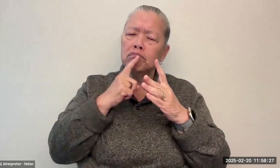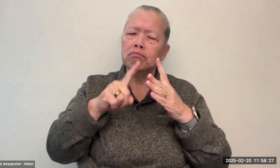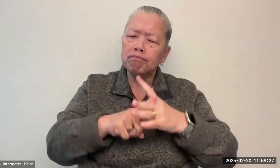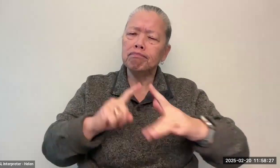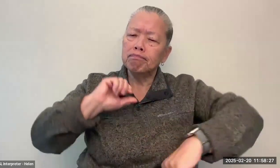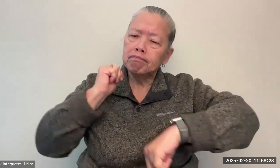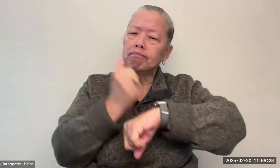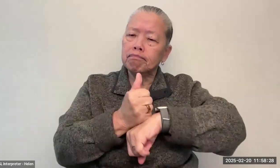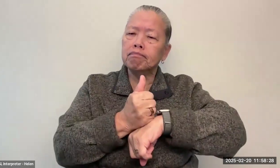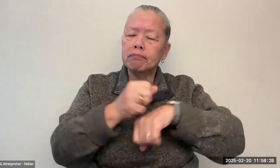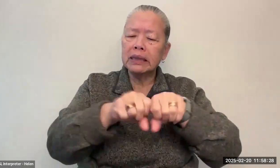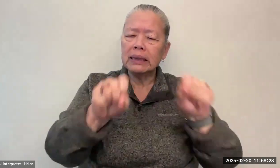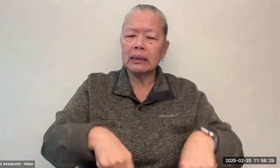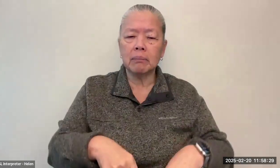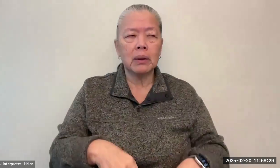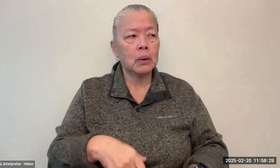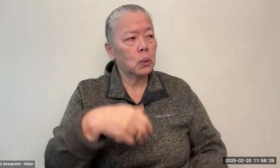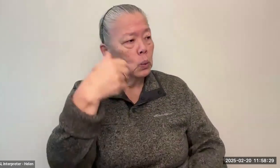That's a loaded question.